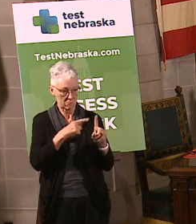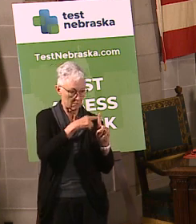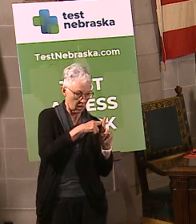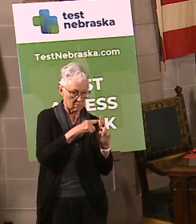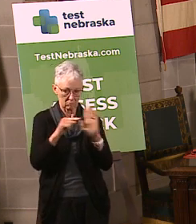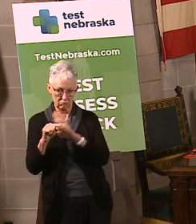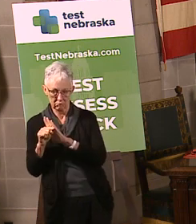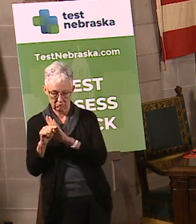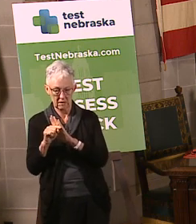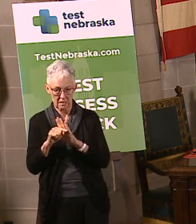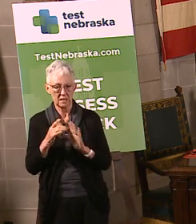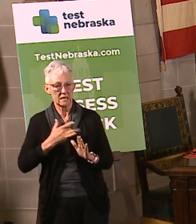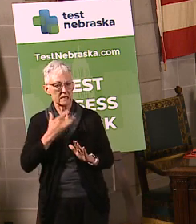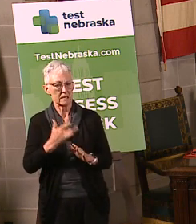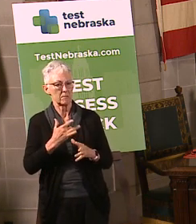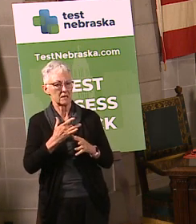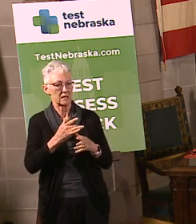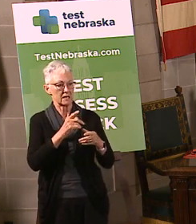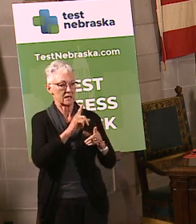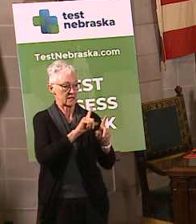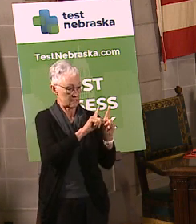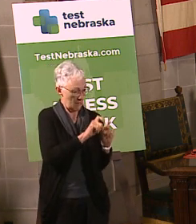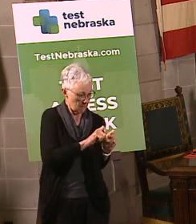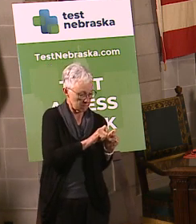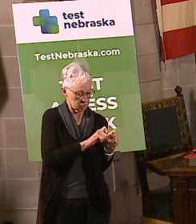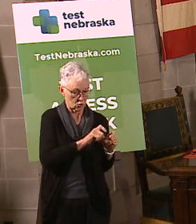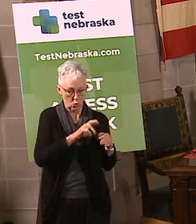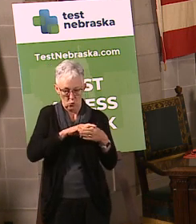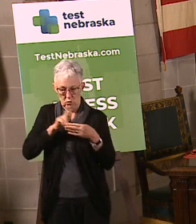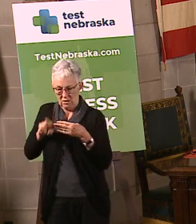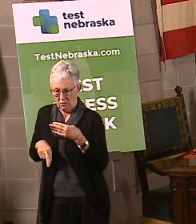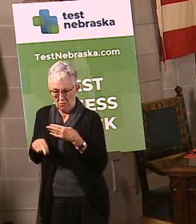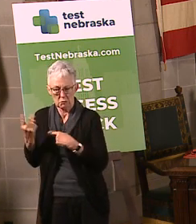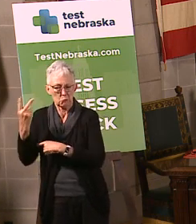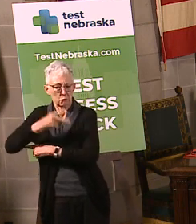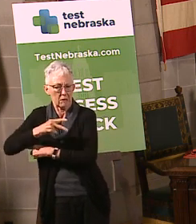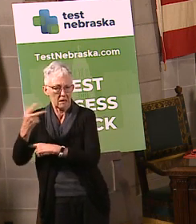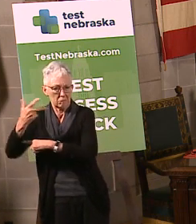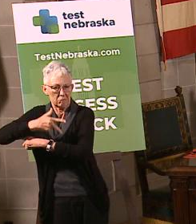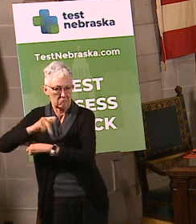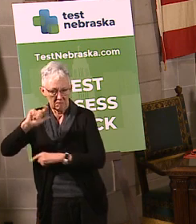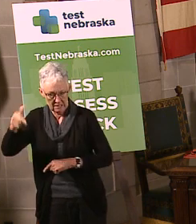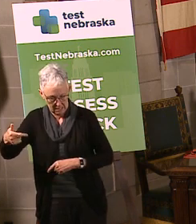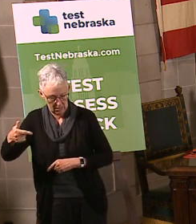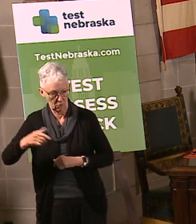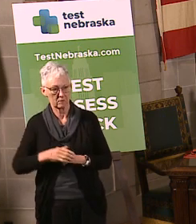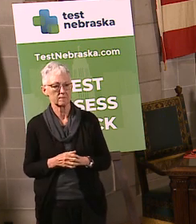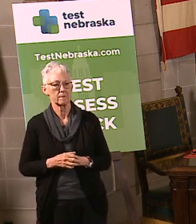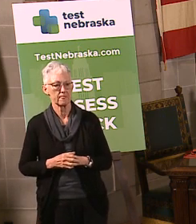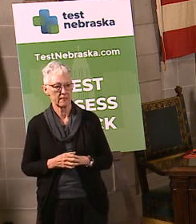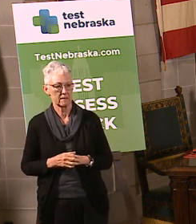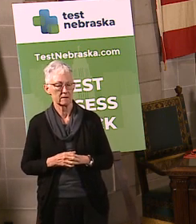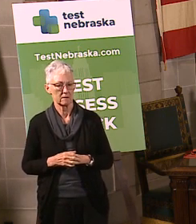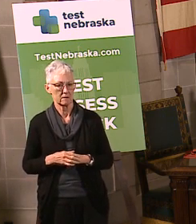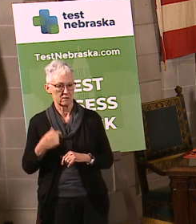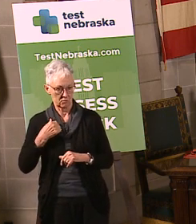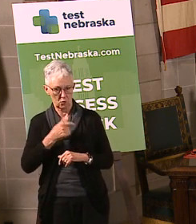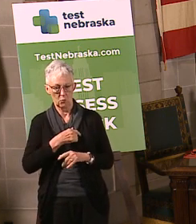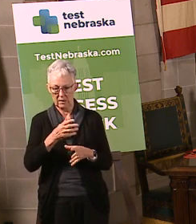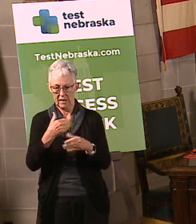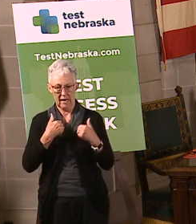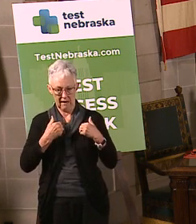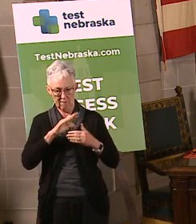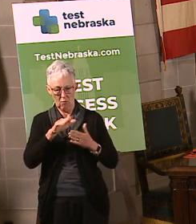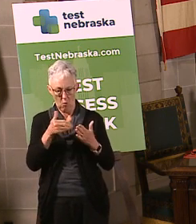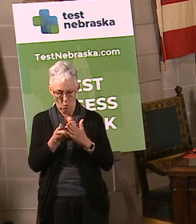frame, 2 to 3 day time frame generally. So we're trying to get that back to the individuals. We got the data stream integrated into the